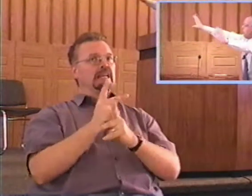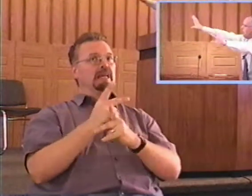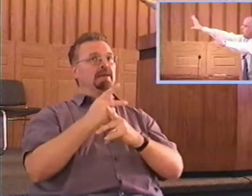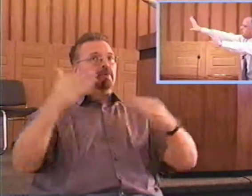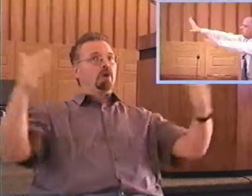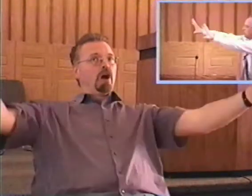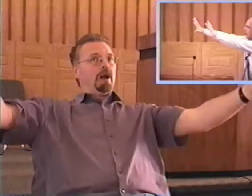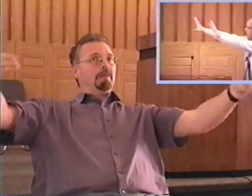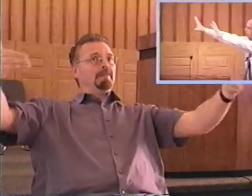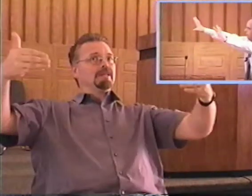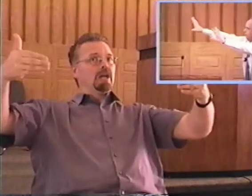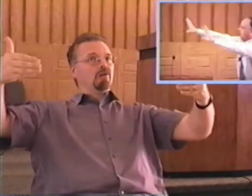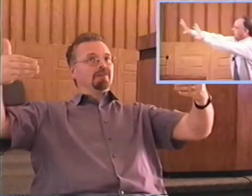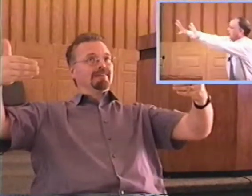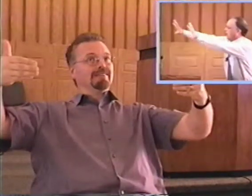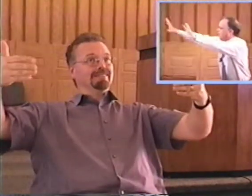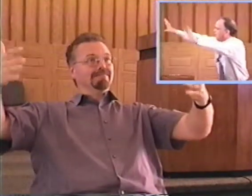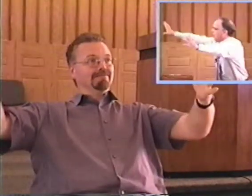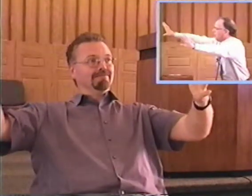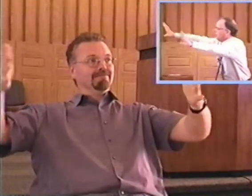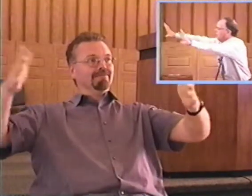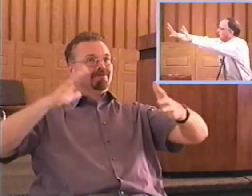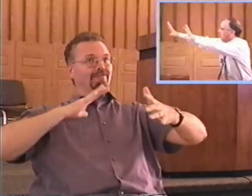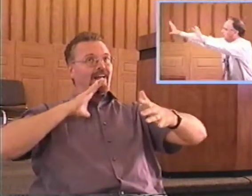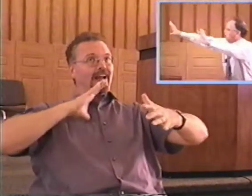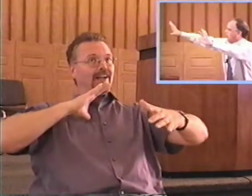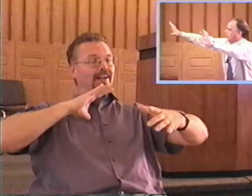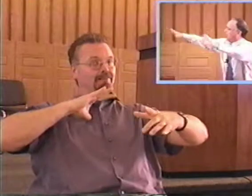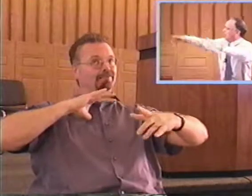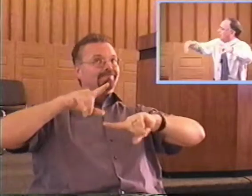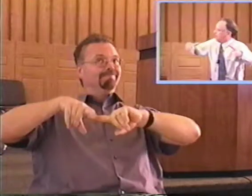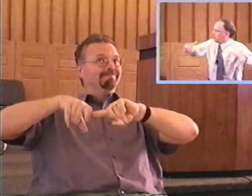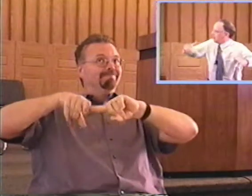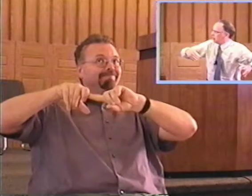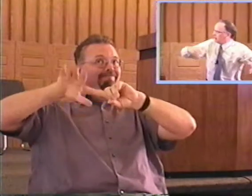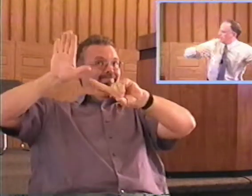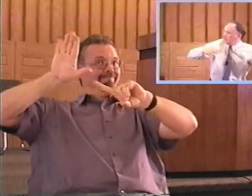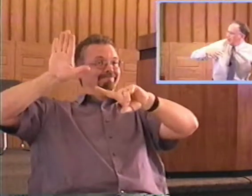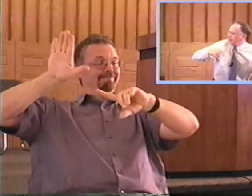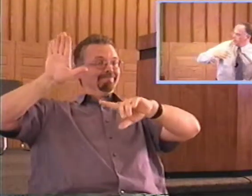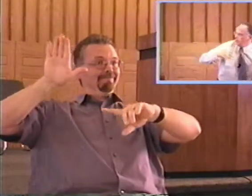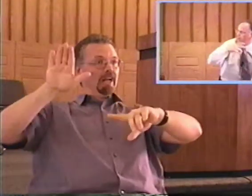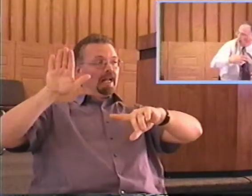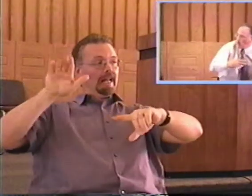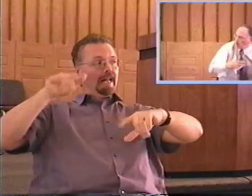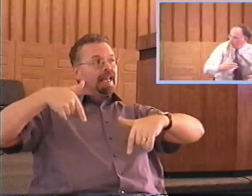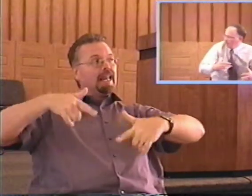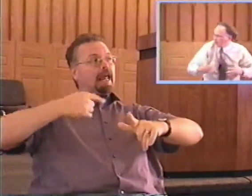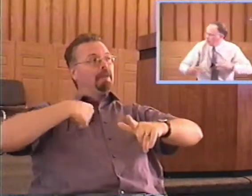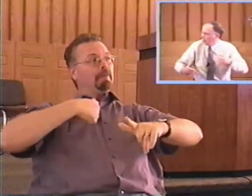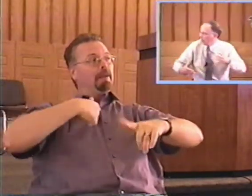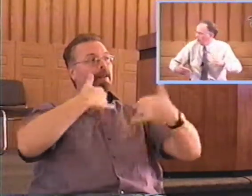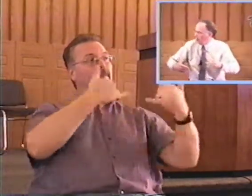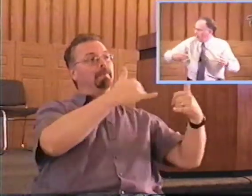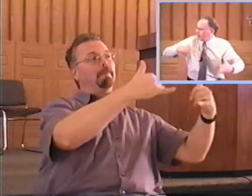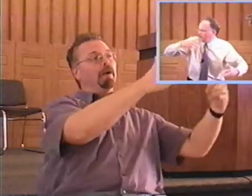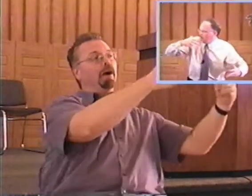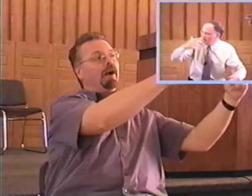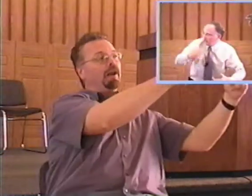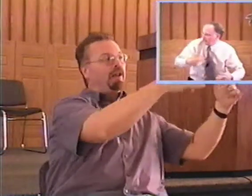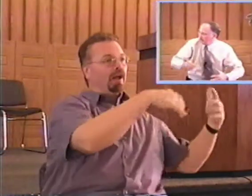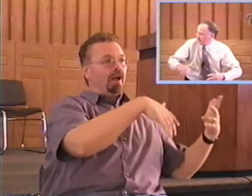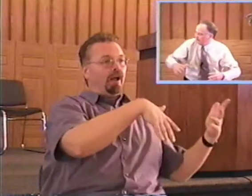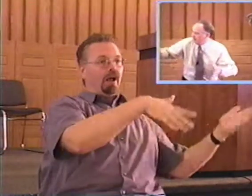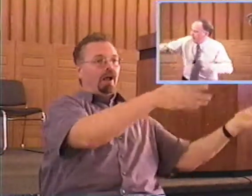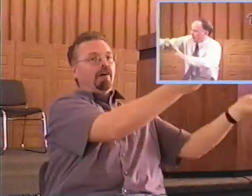bloody arms. Your sacrifice. Keep them out. Keep them out. Let me party over here. Let